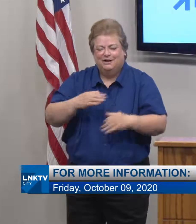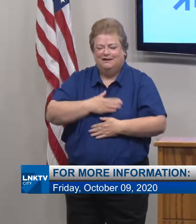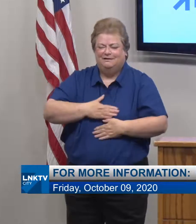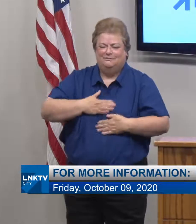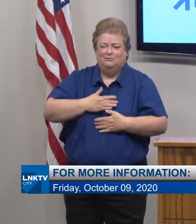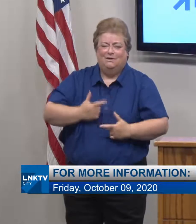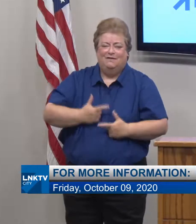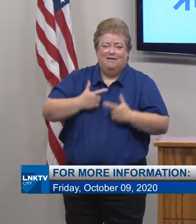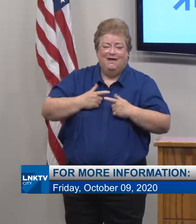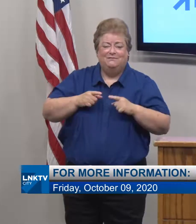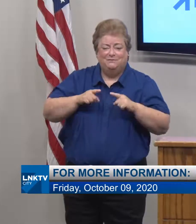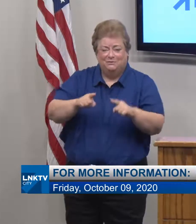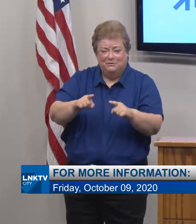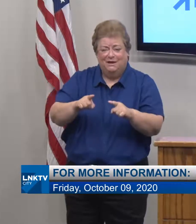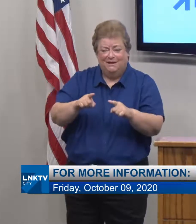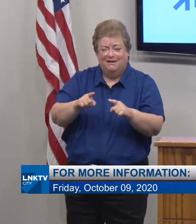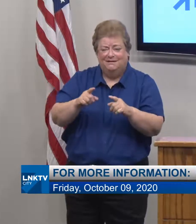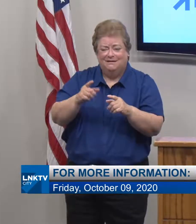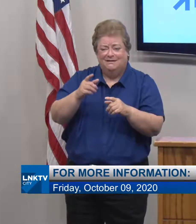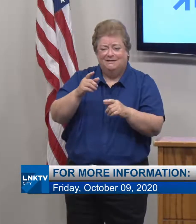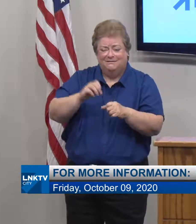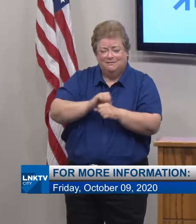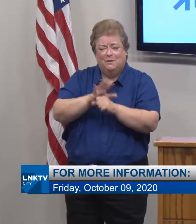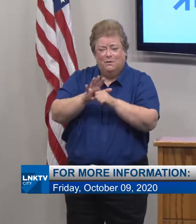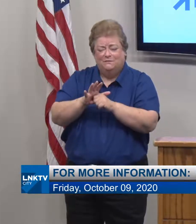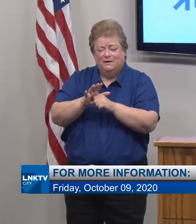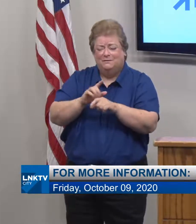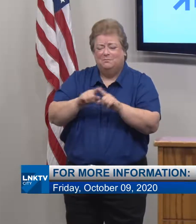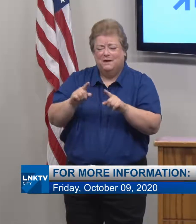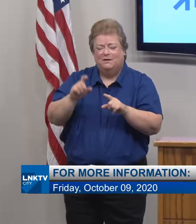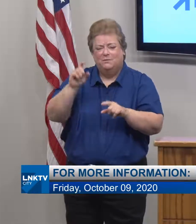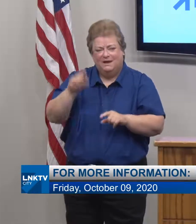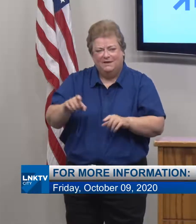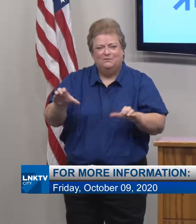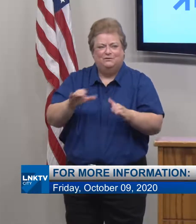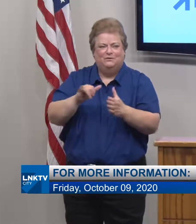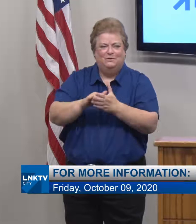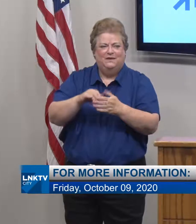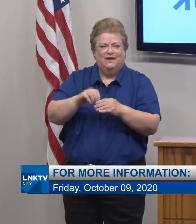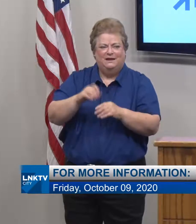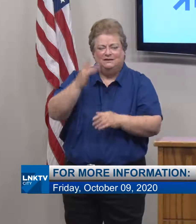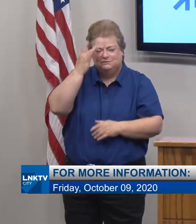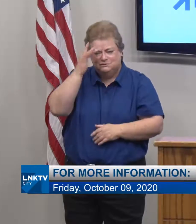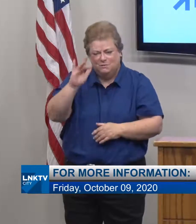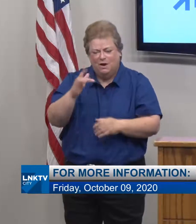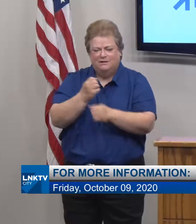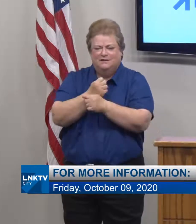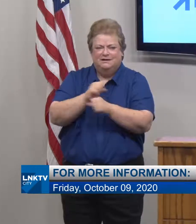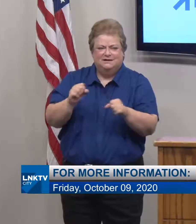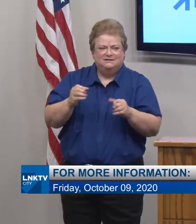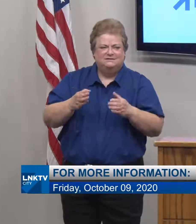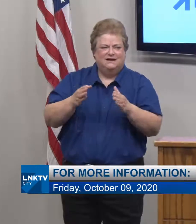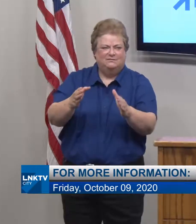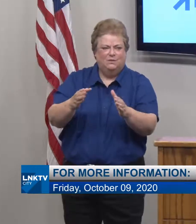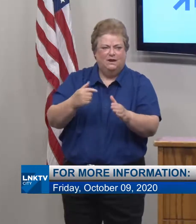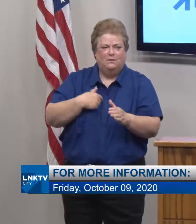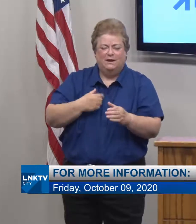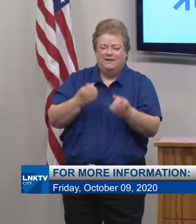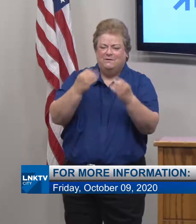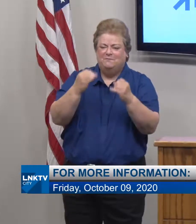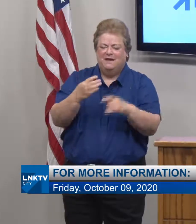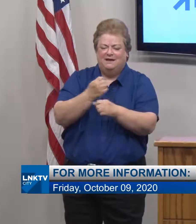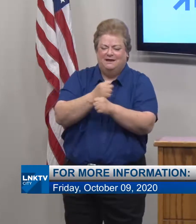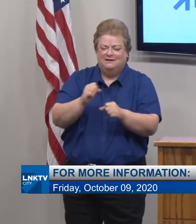the pandemic, but we must do so in a smart, safe way, and we have many examples of